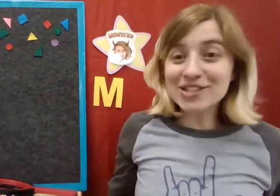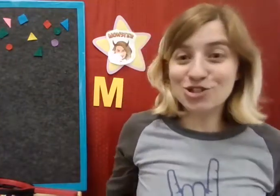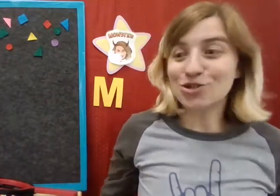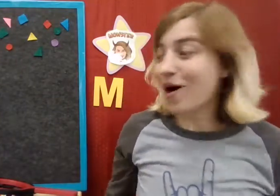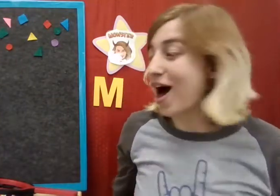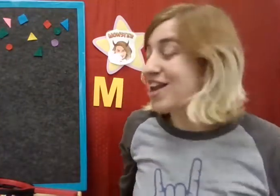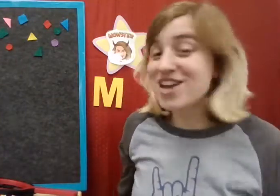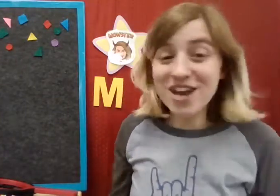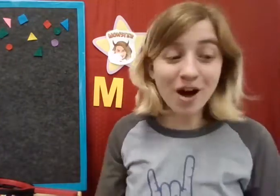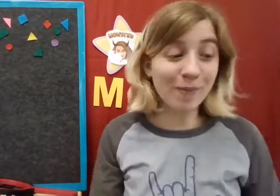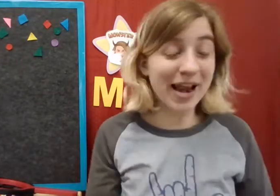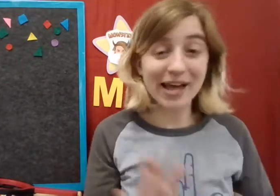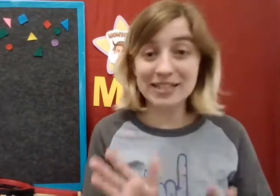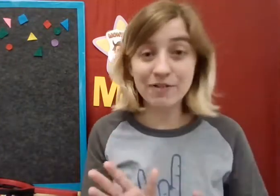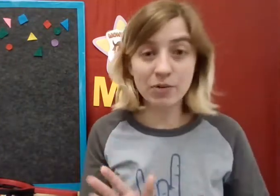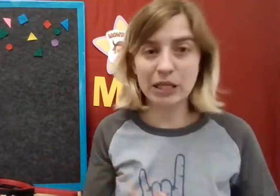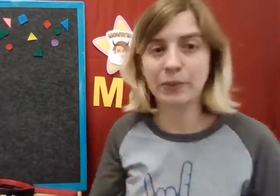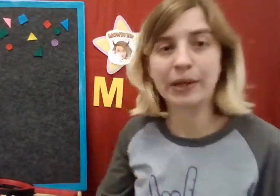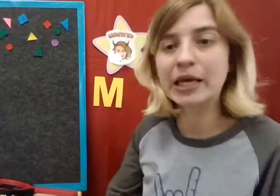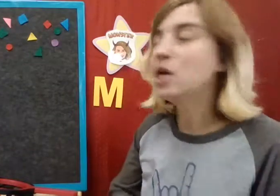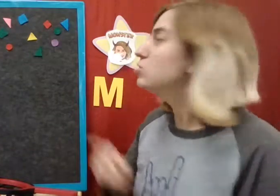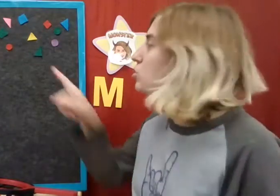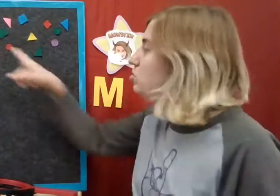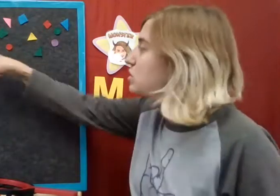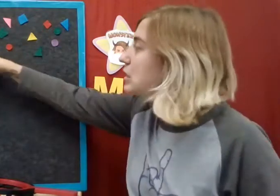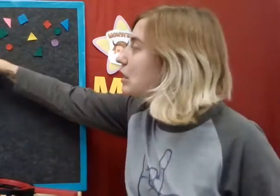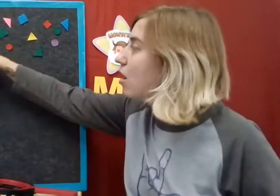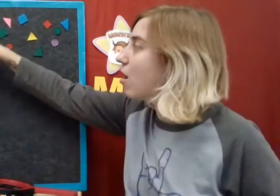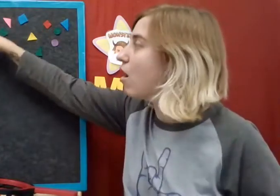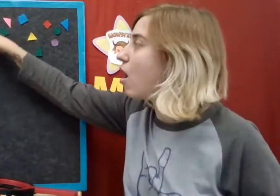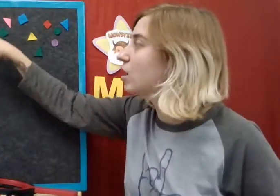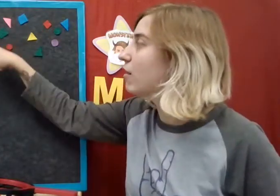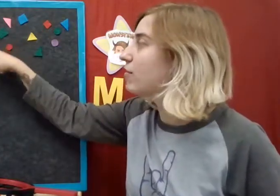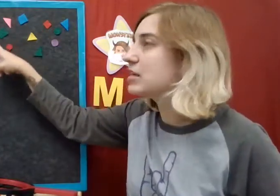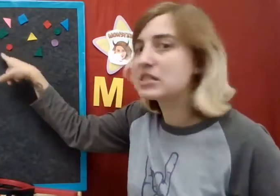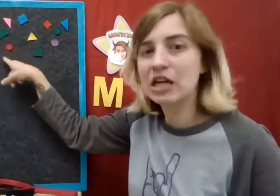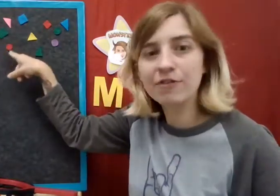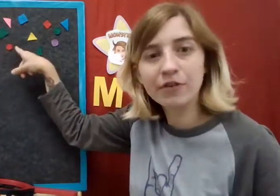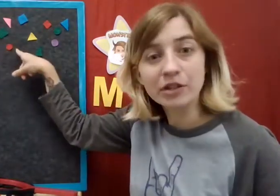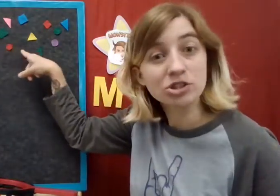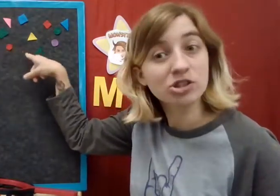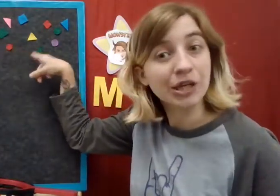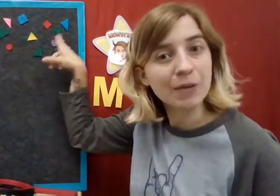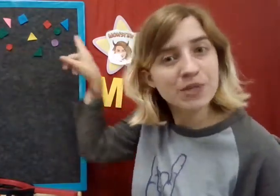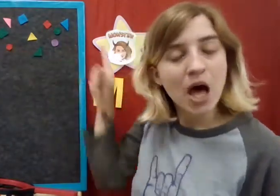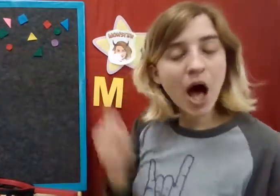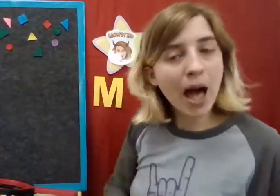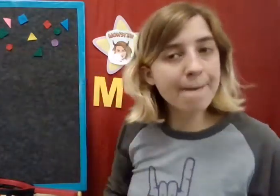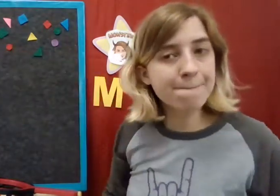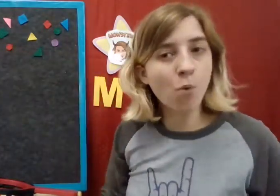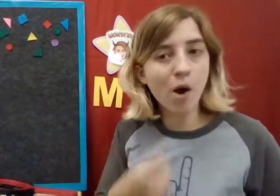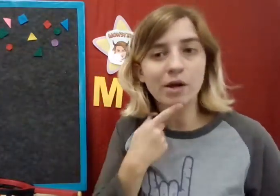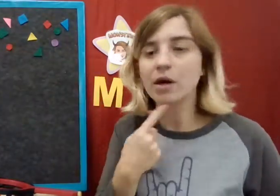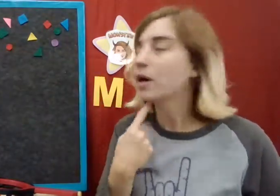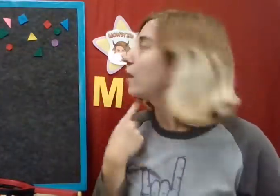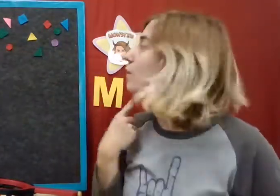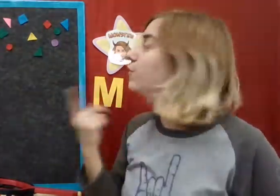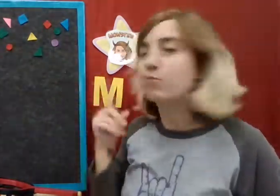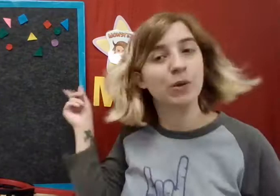do an activity really quickly. Do you see all of these different shapes? I wonder if you've been